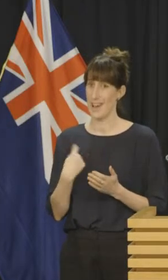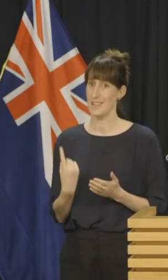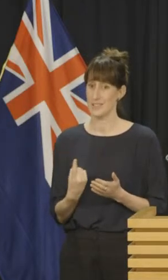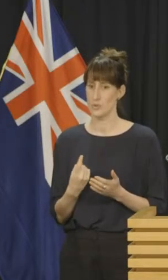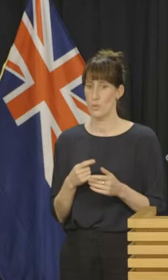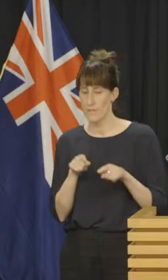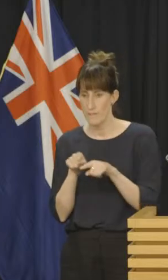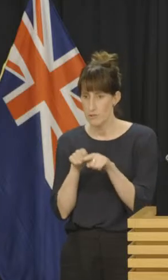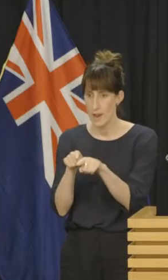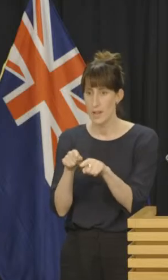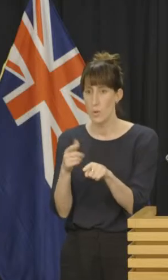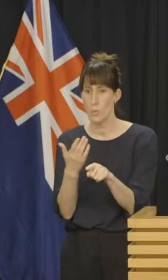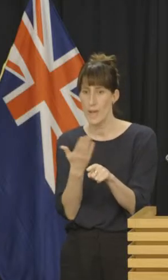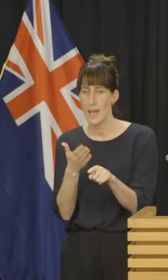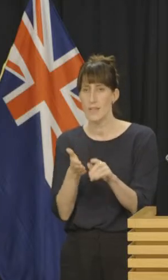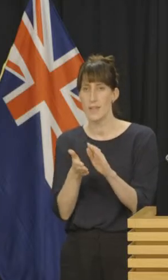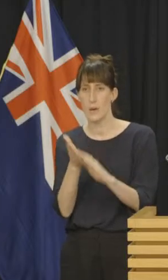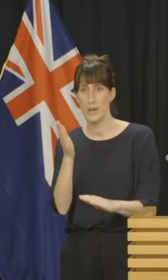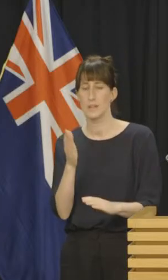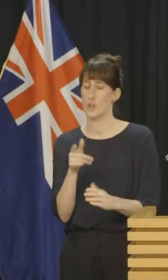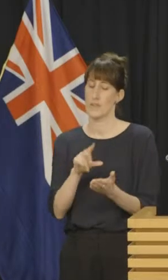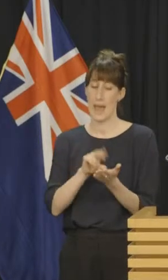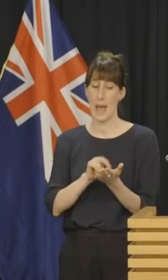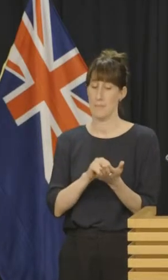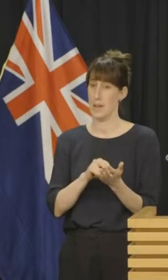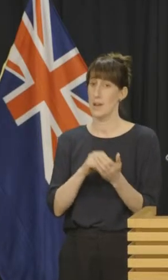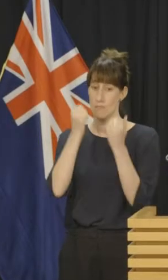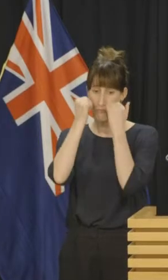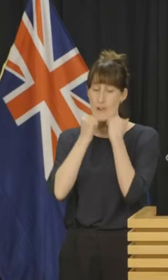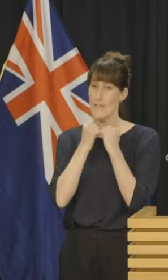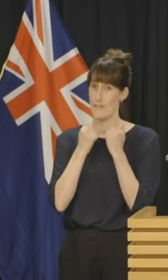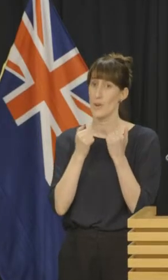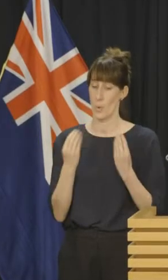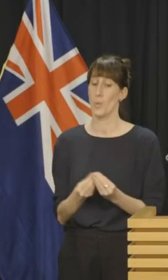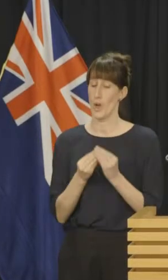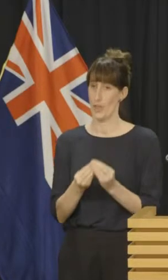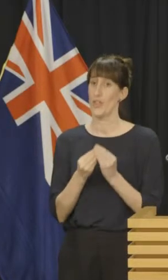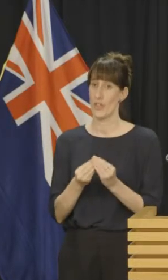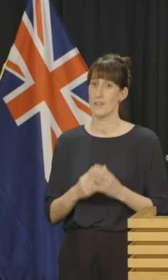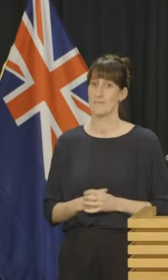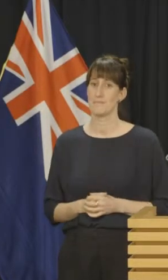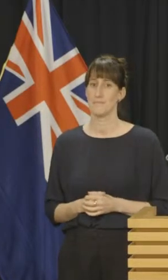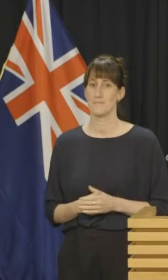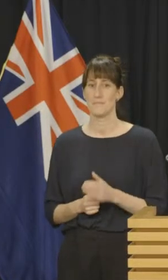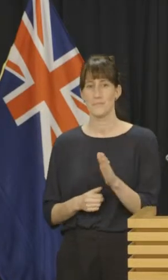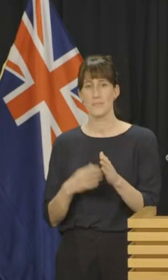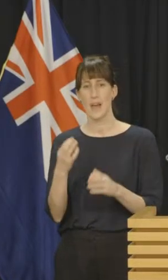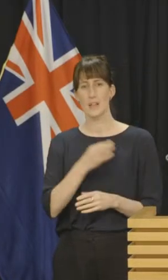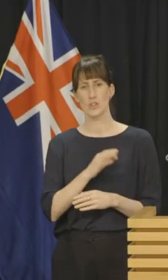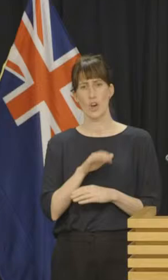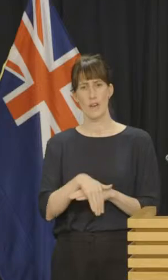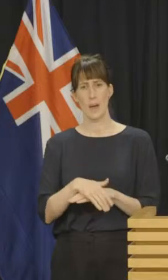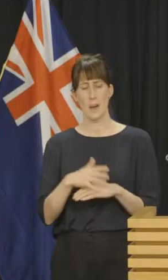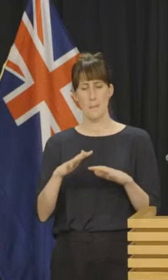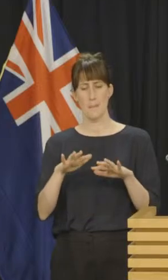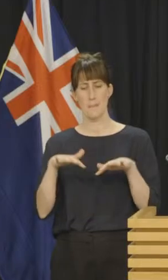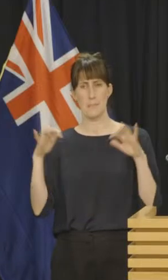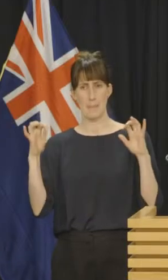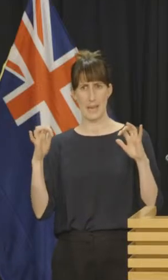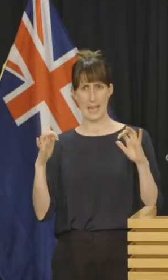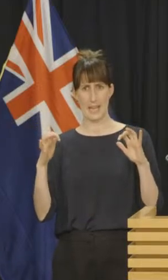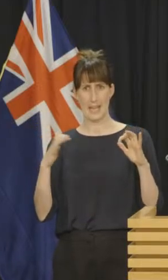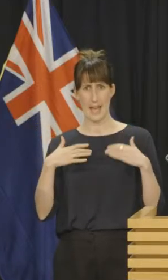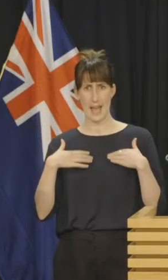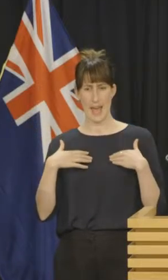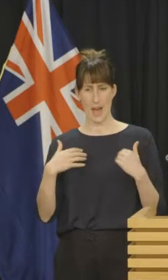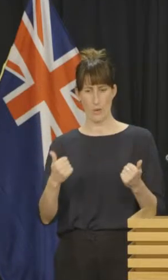then track where they had been. So yes, the app has already proven its value. Public health perspective, do you think that New Zealanders should get more